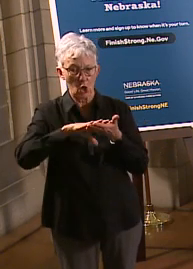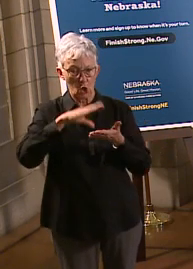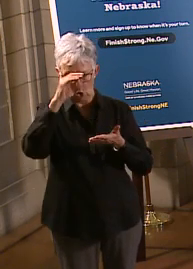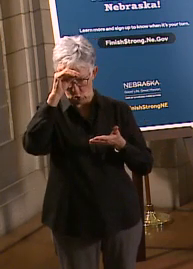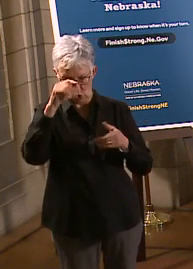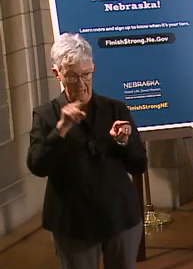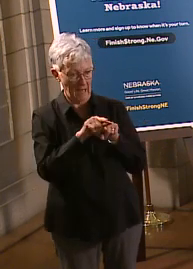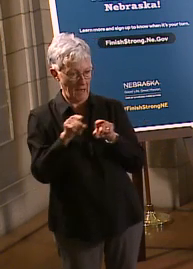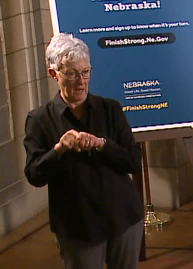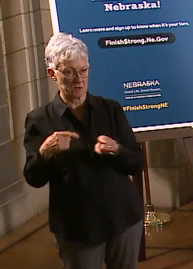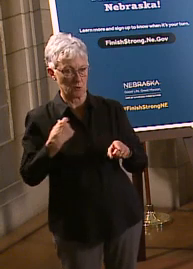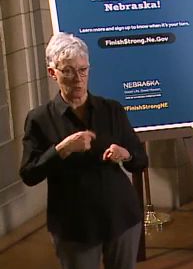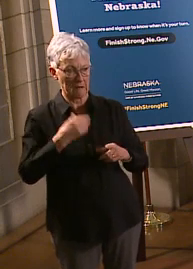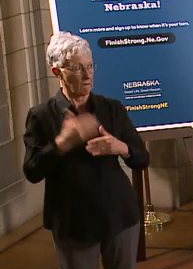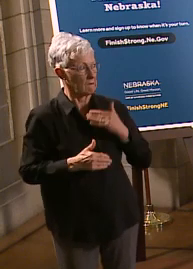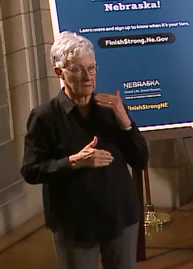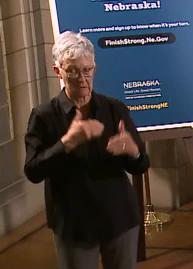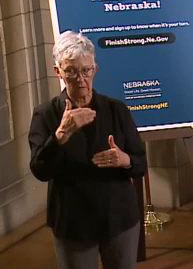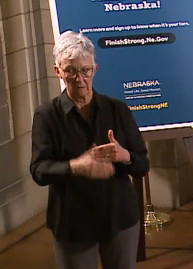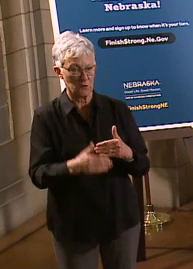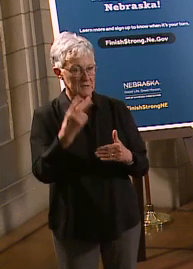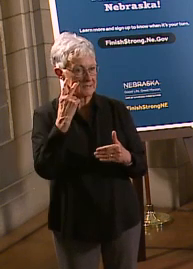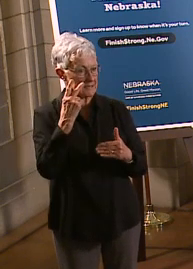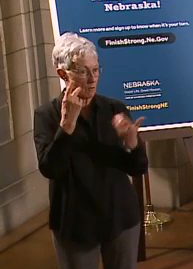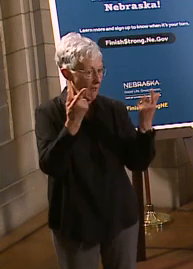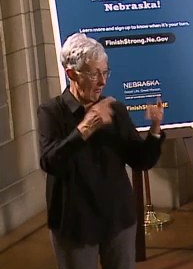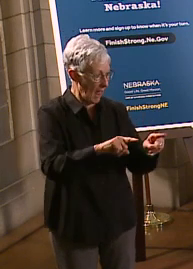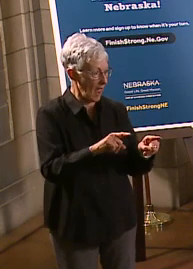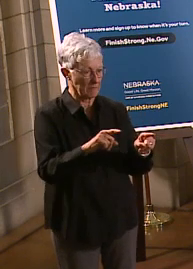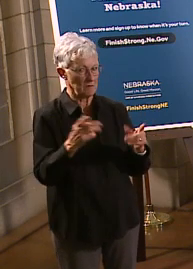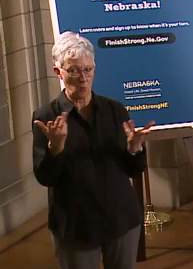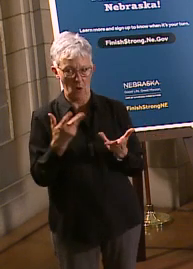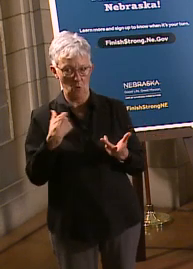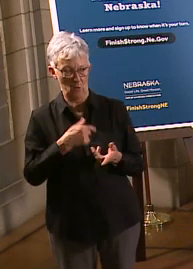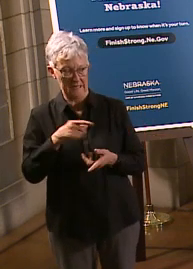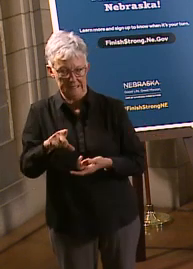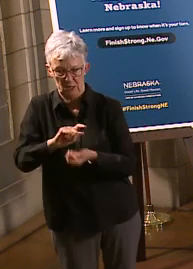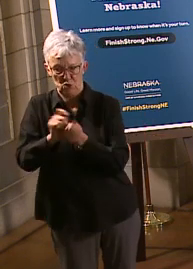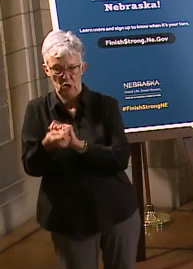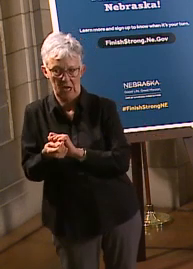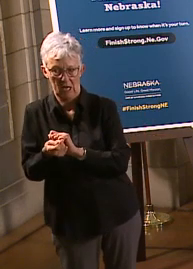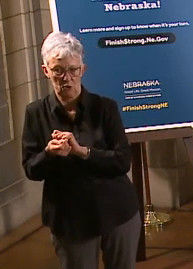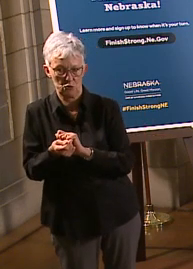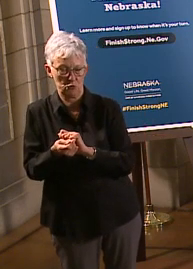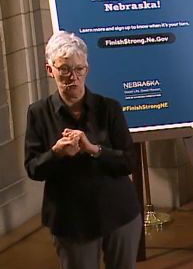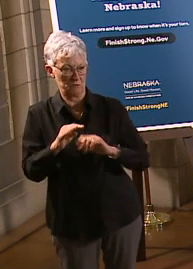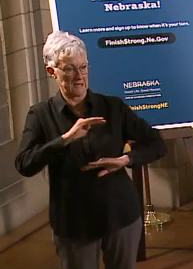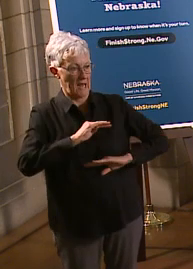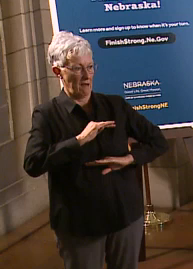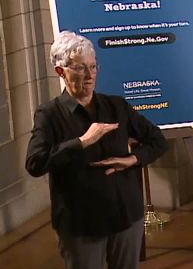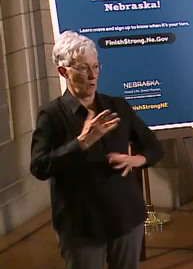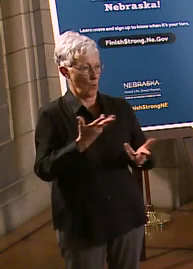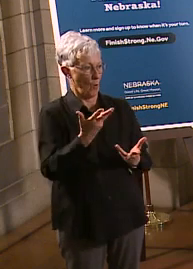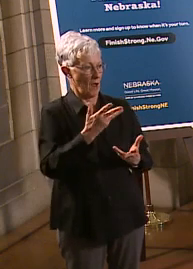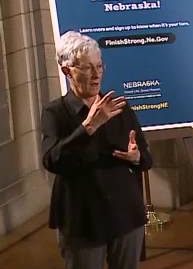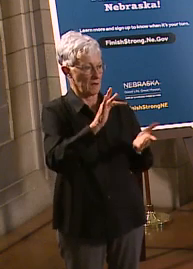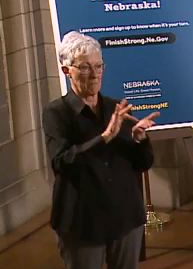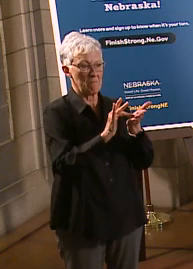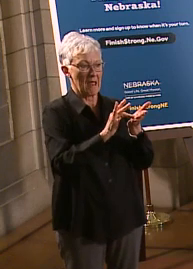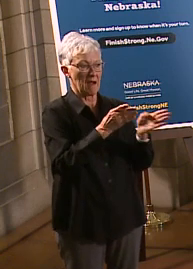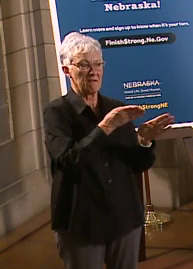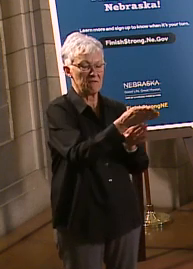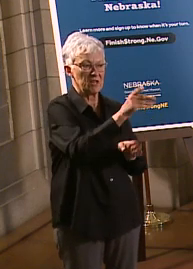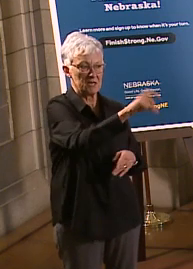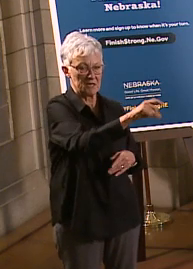going to address this situation. What I would say is I'm personally extremely proud, and I'm honored